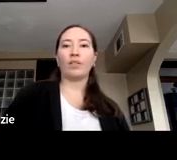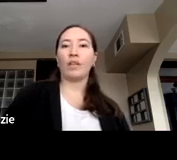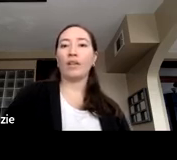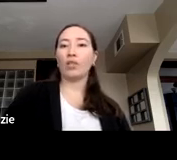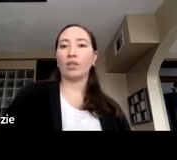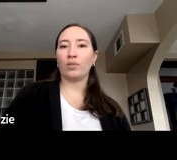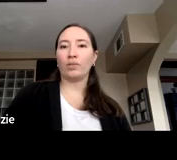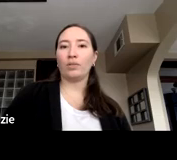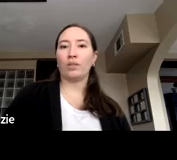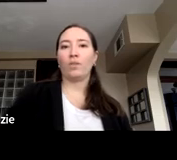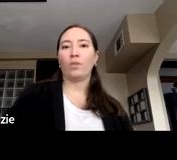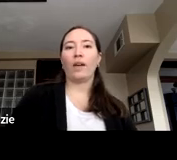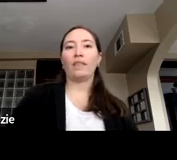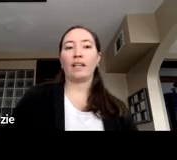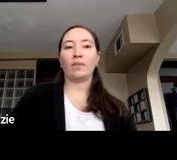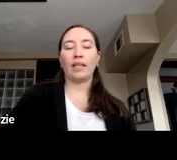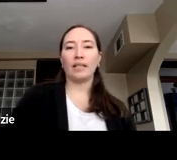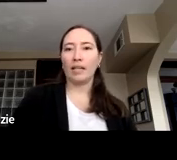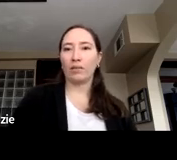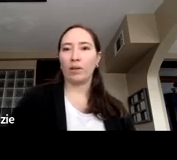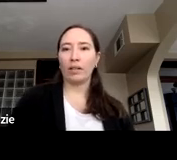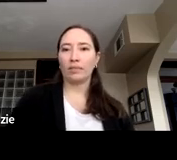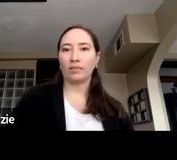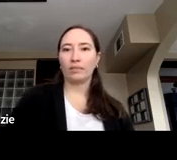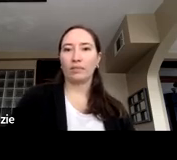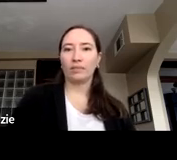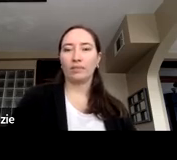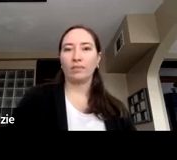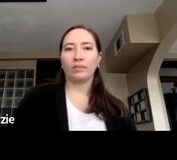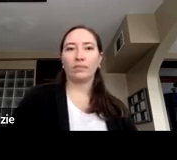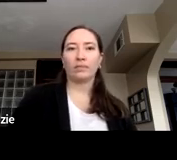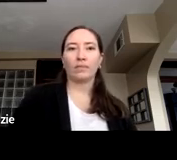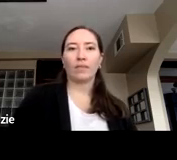It also tells you when the data was last downloaded.